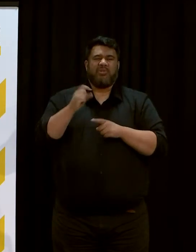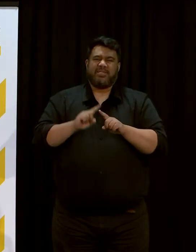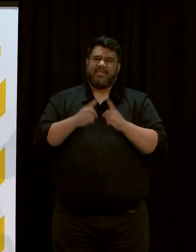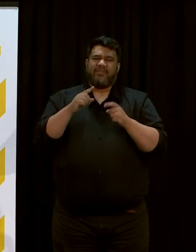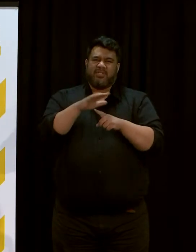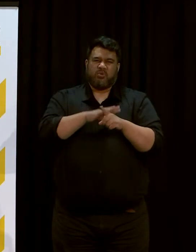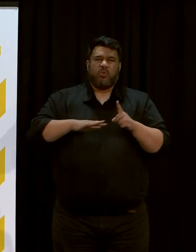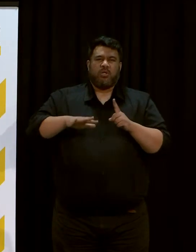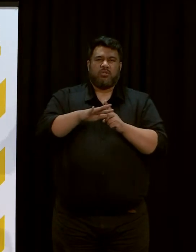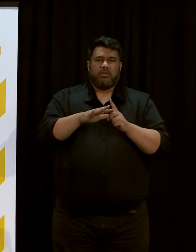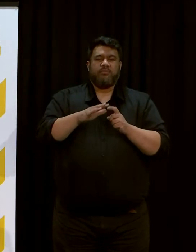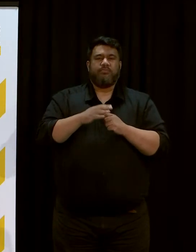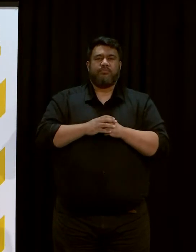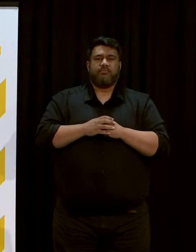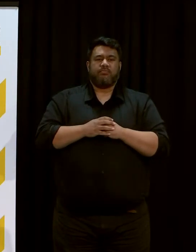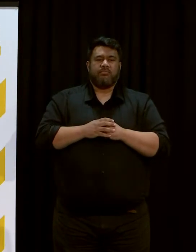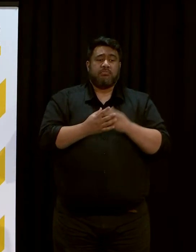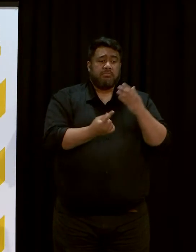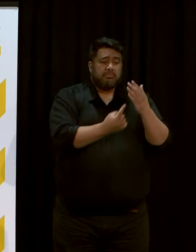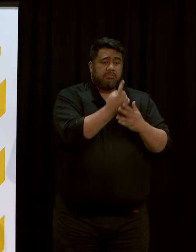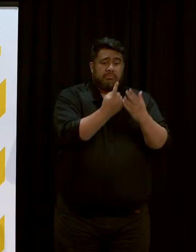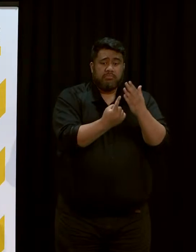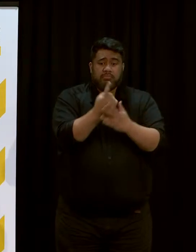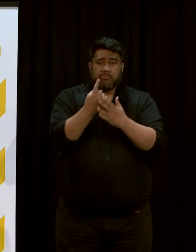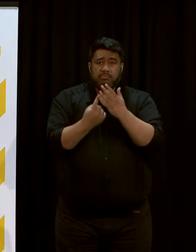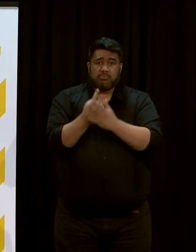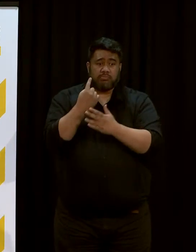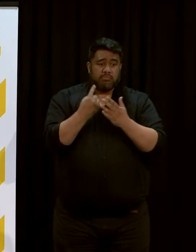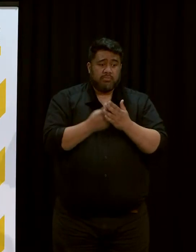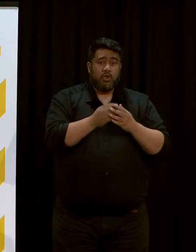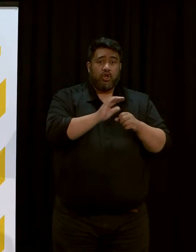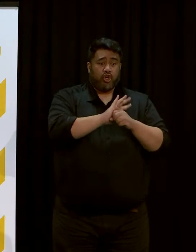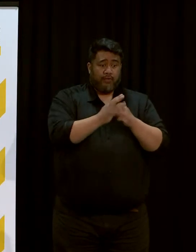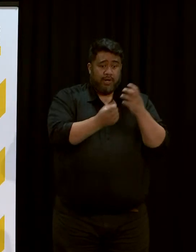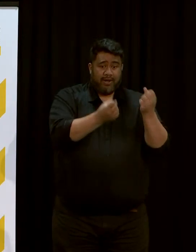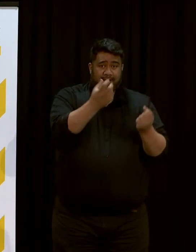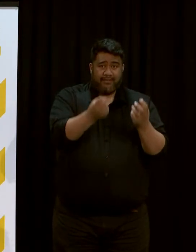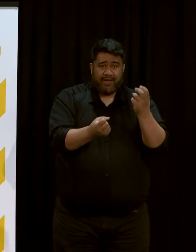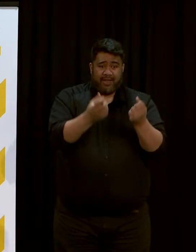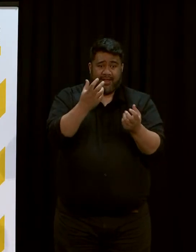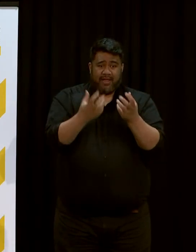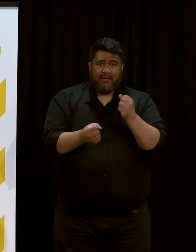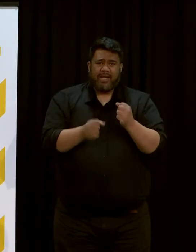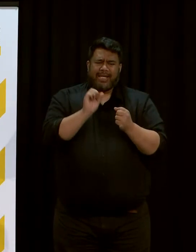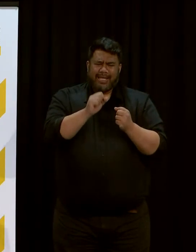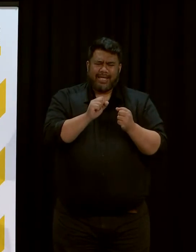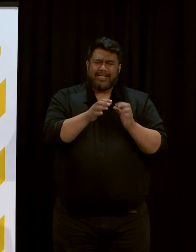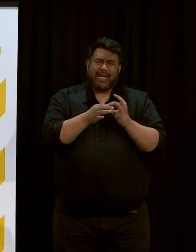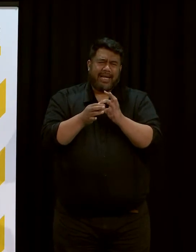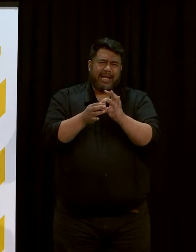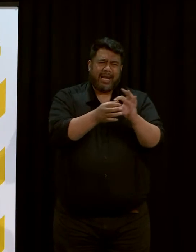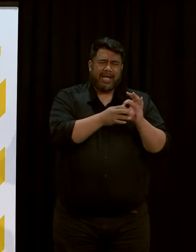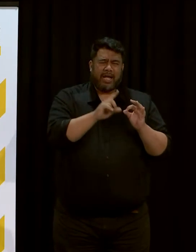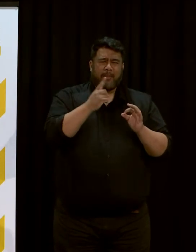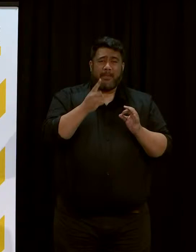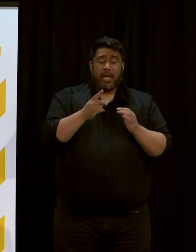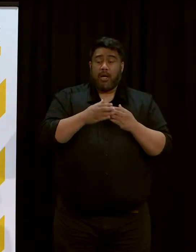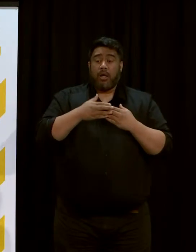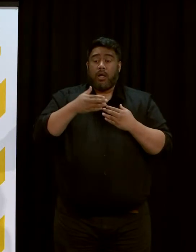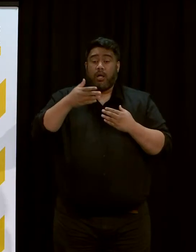remain broadly linked, this linking is often occurring after the positive results are being returned. I